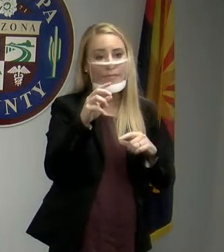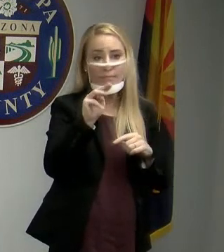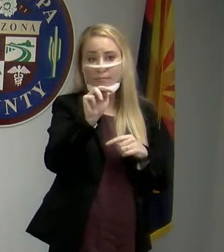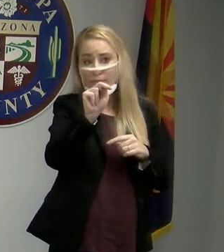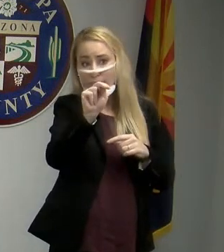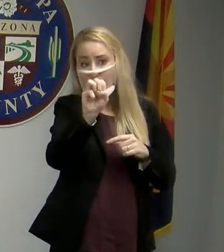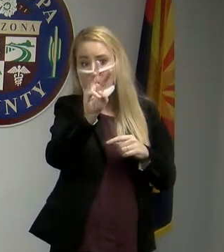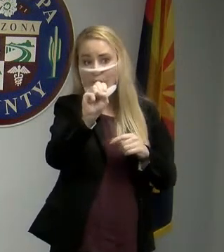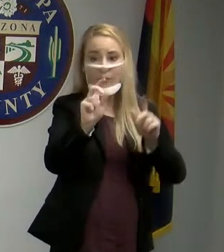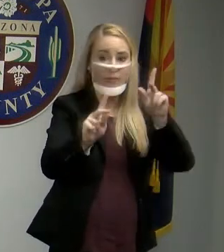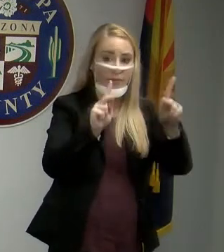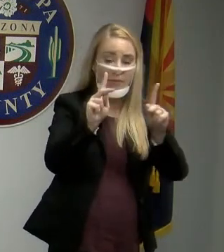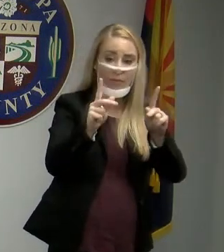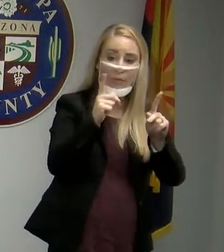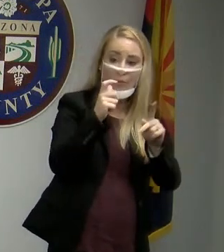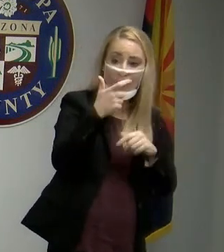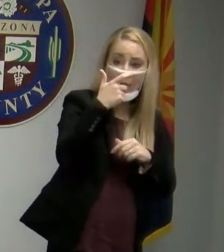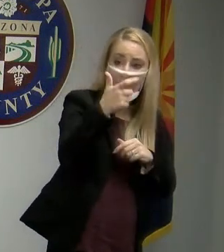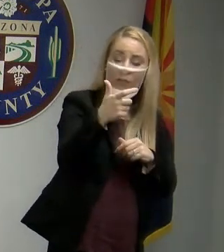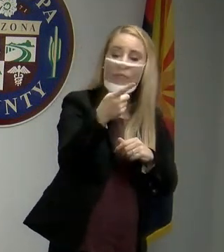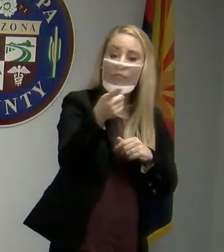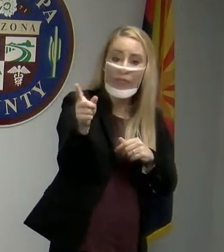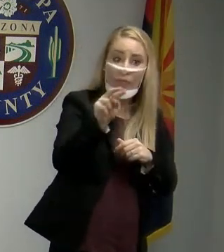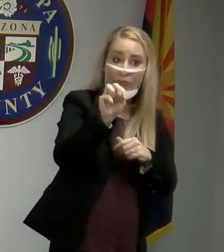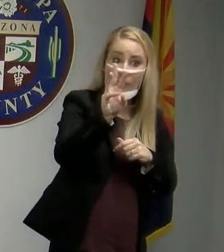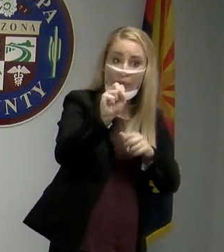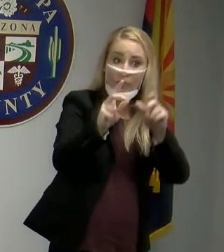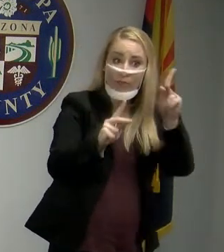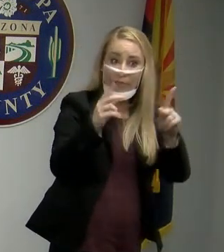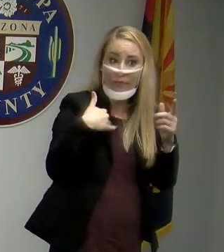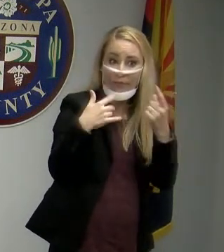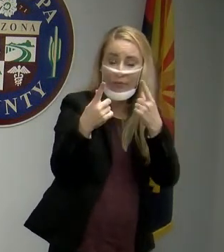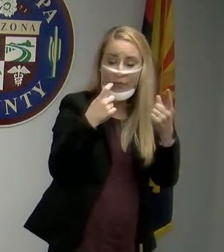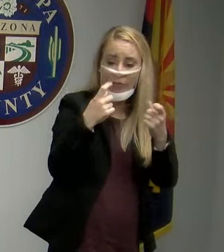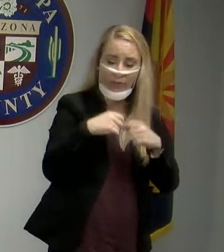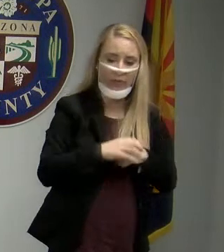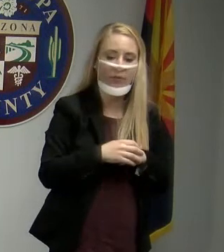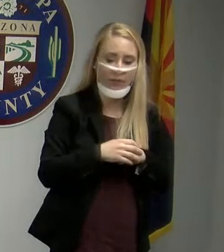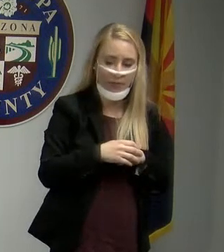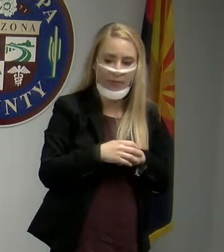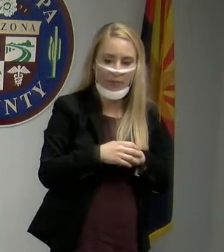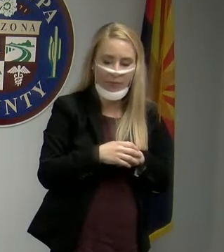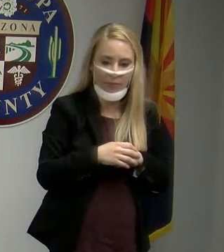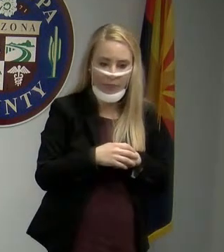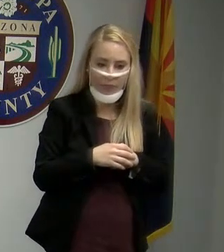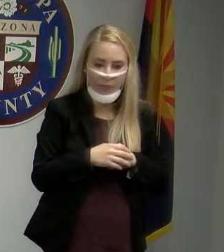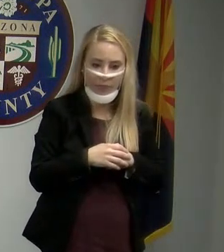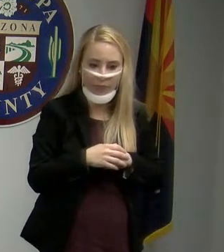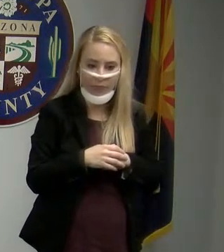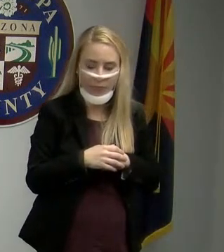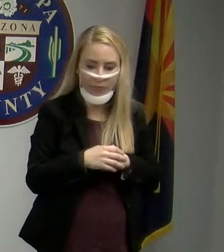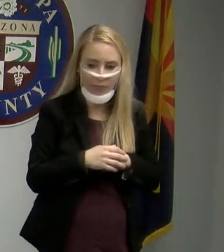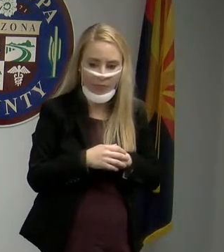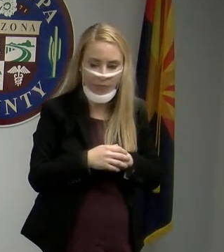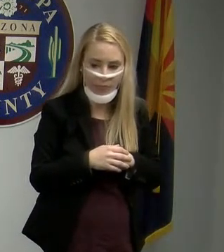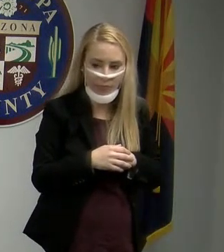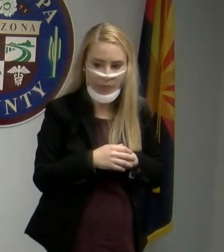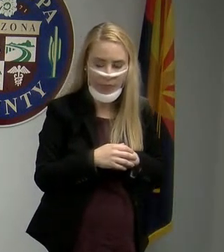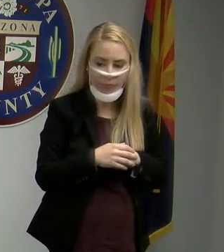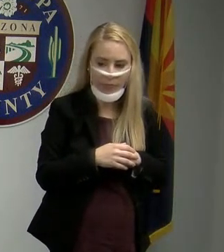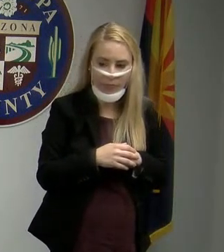on the webinar today. Chad, do we have anybody on the line? We do. Evan Santoro has a question. Evan, your microphone is